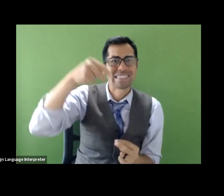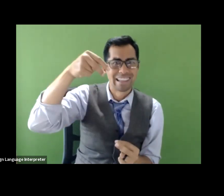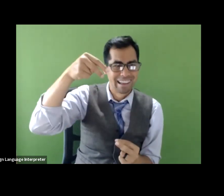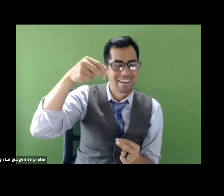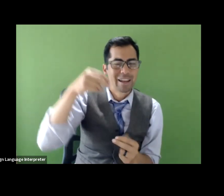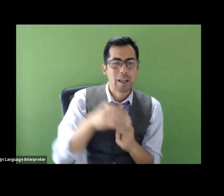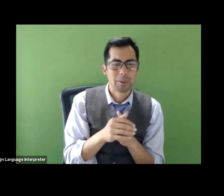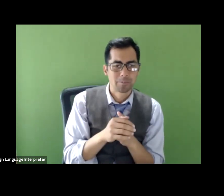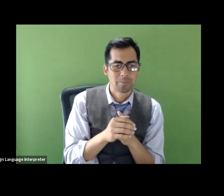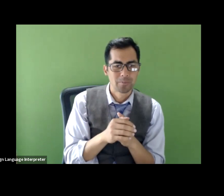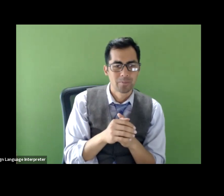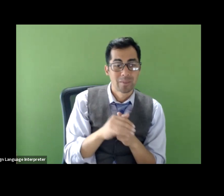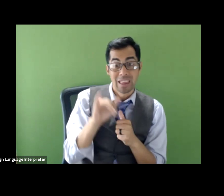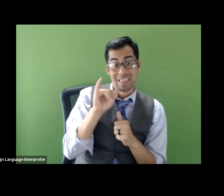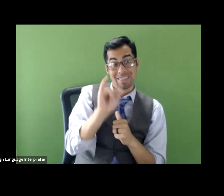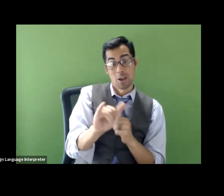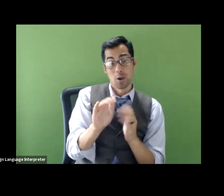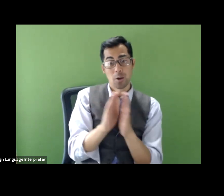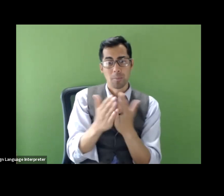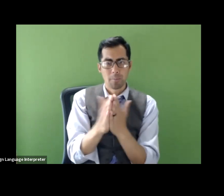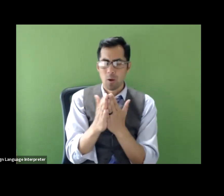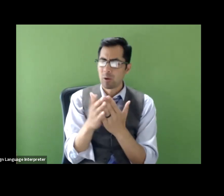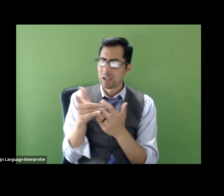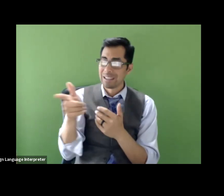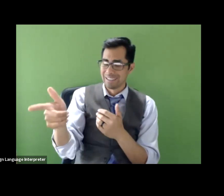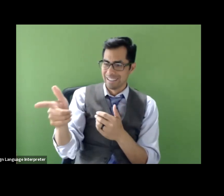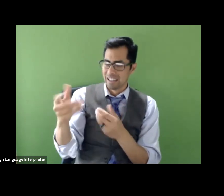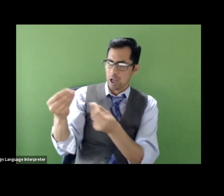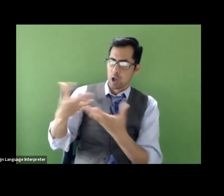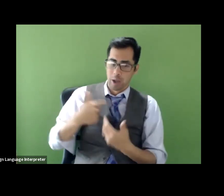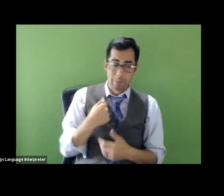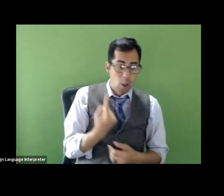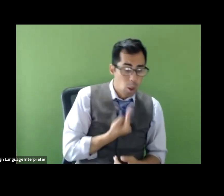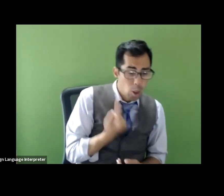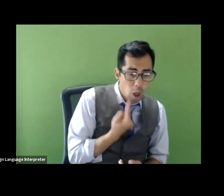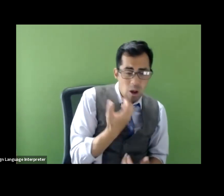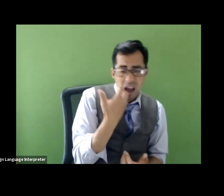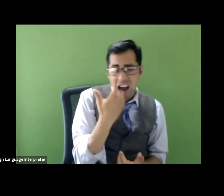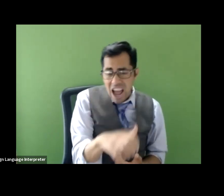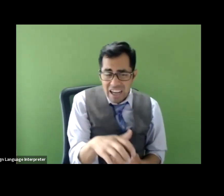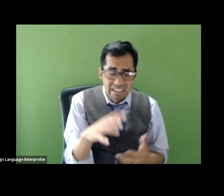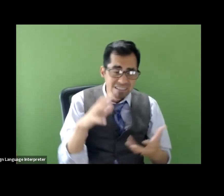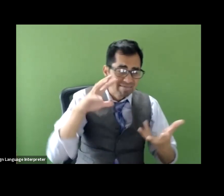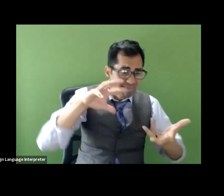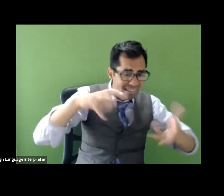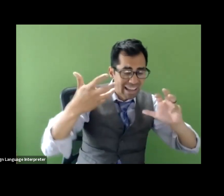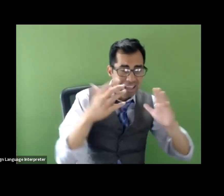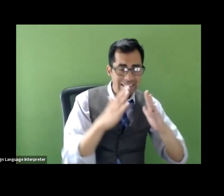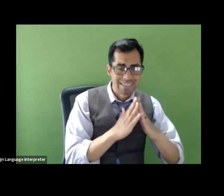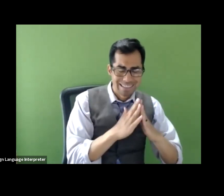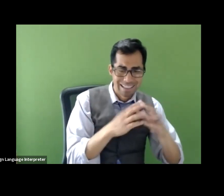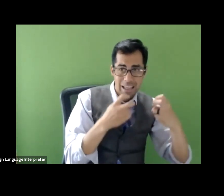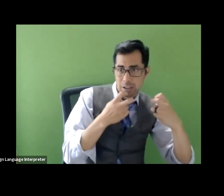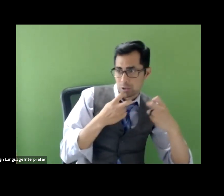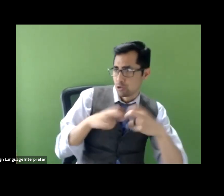Those books took a lonely, introspective child out of a hot, chaotic city and transported her